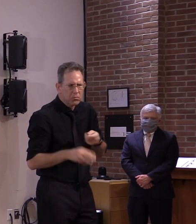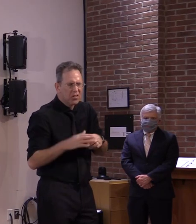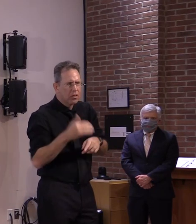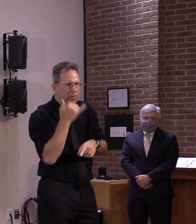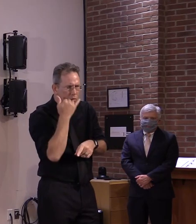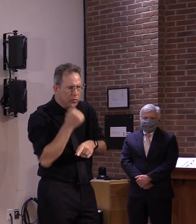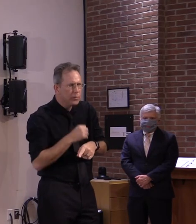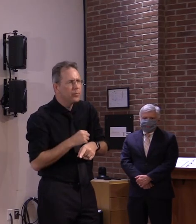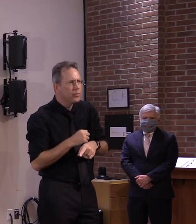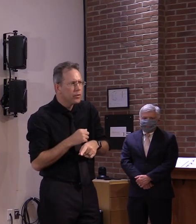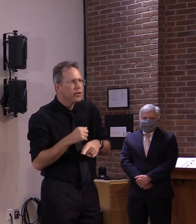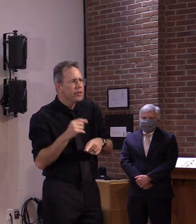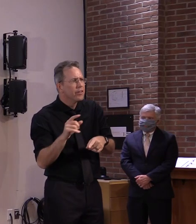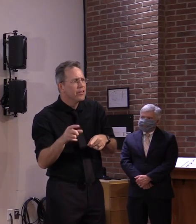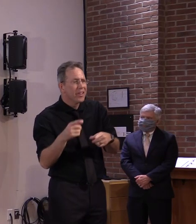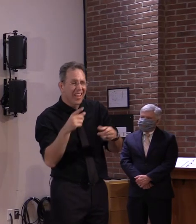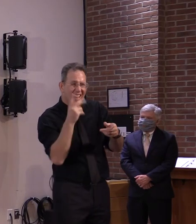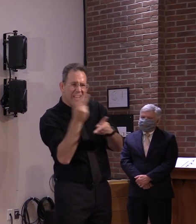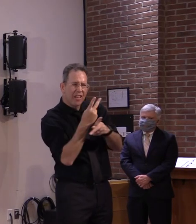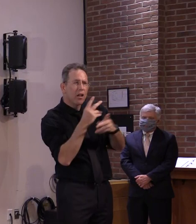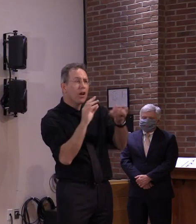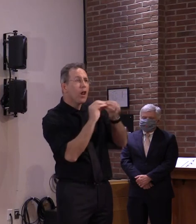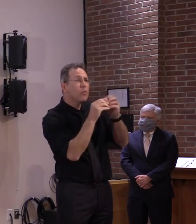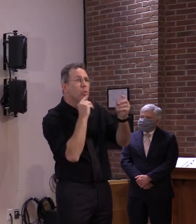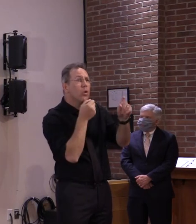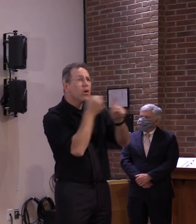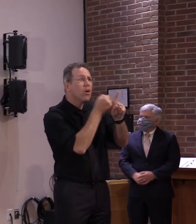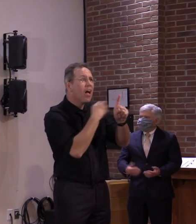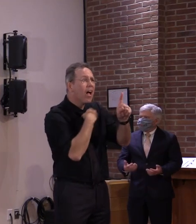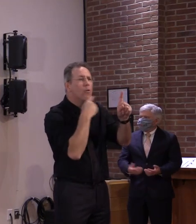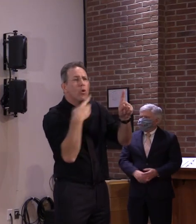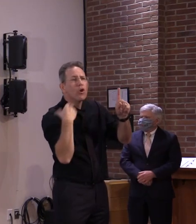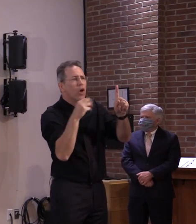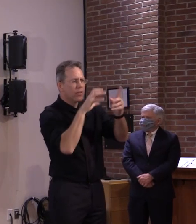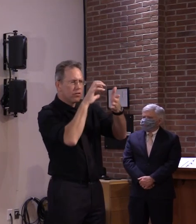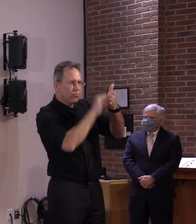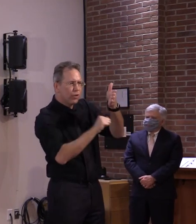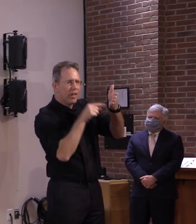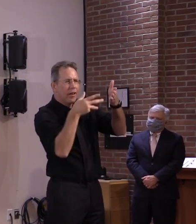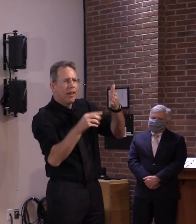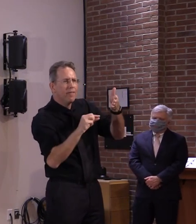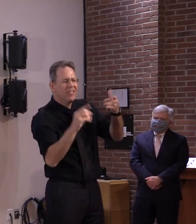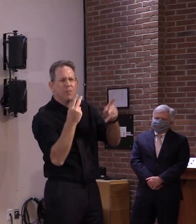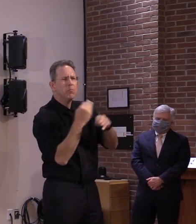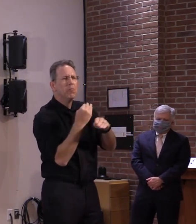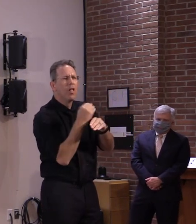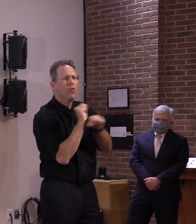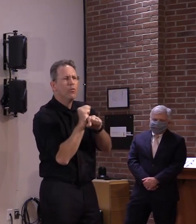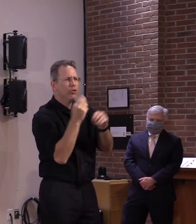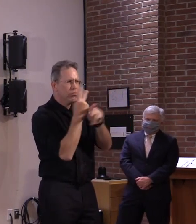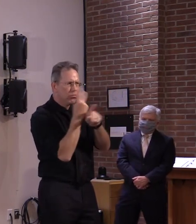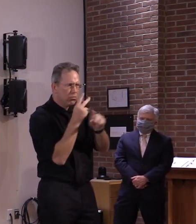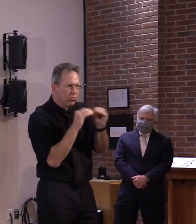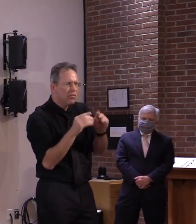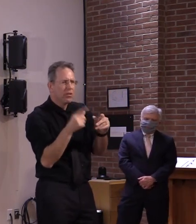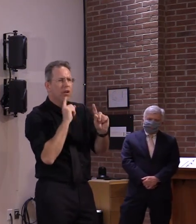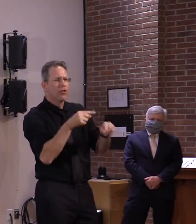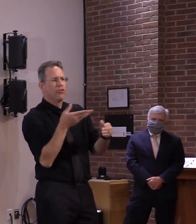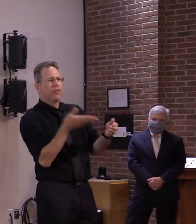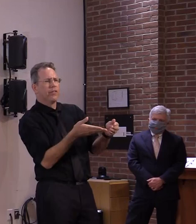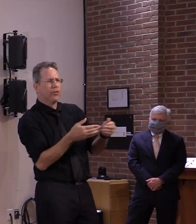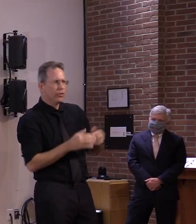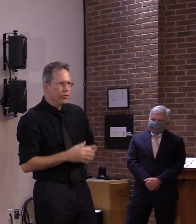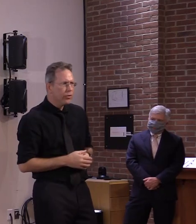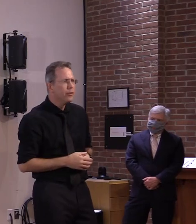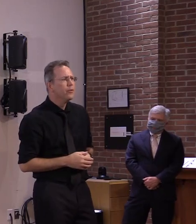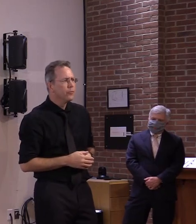get number of current cases, and that's published every day. Next, we have Greg, the County Courier.